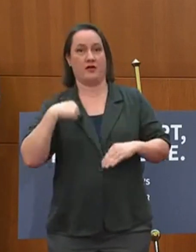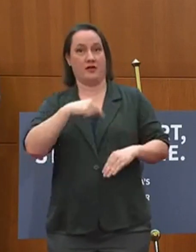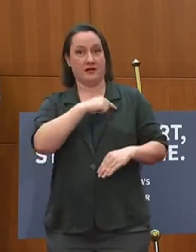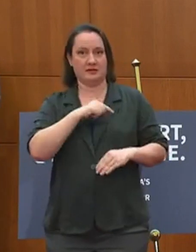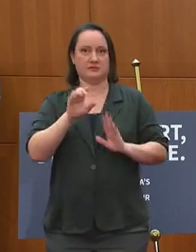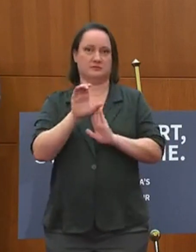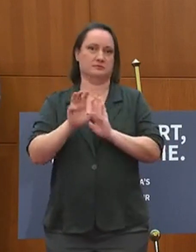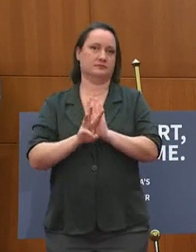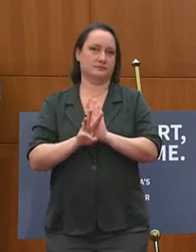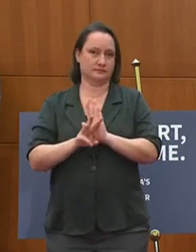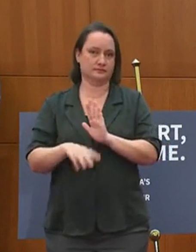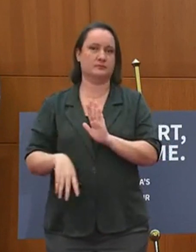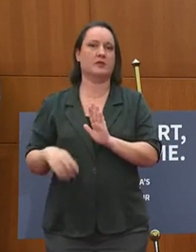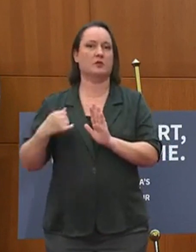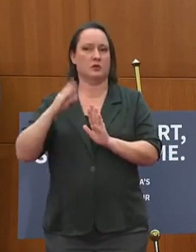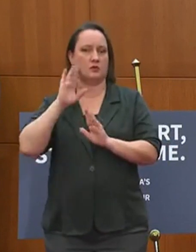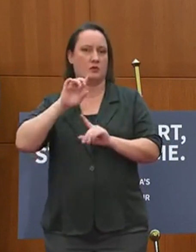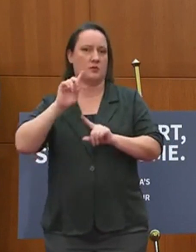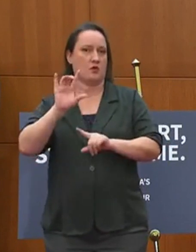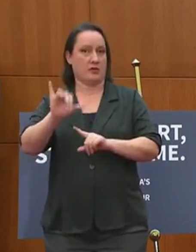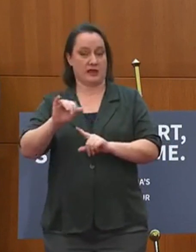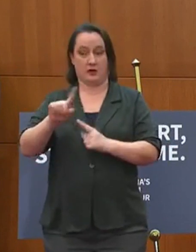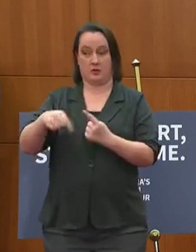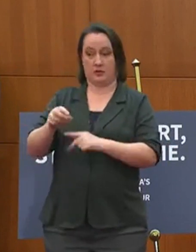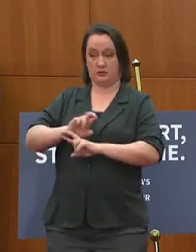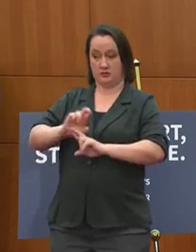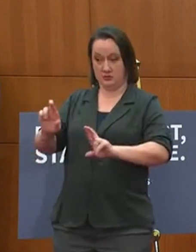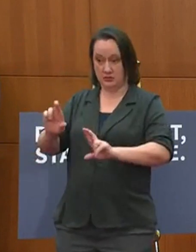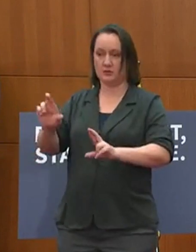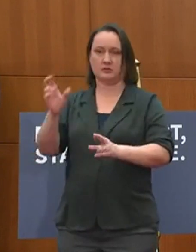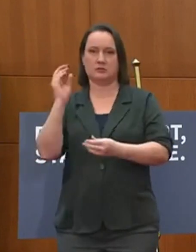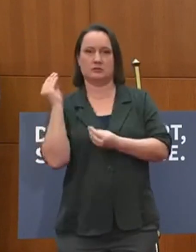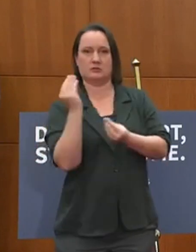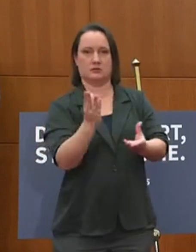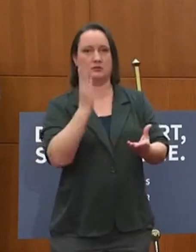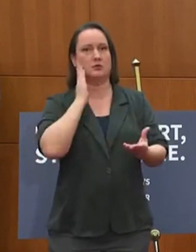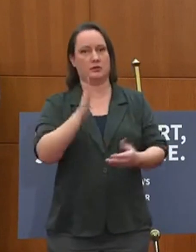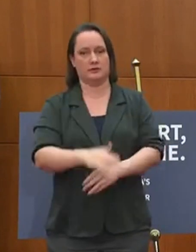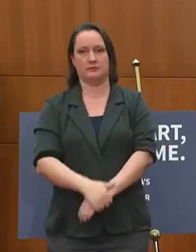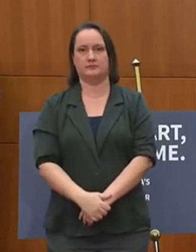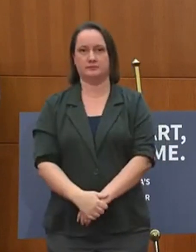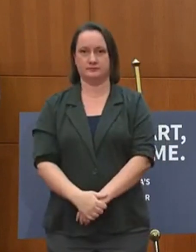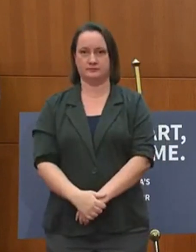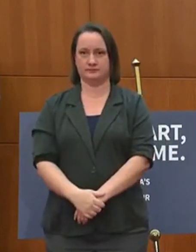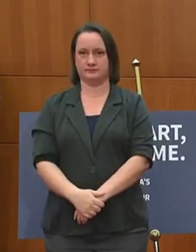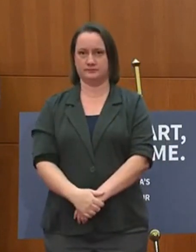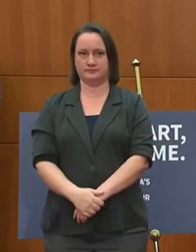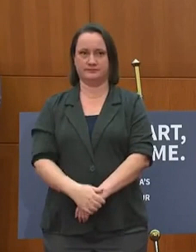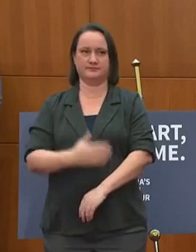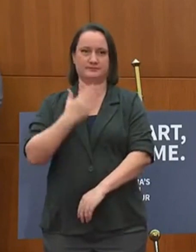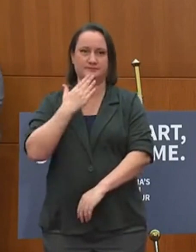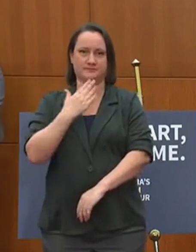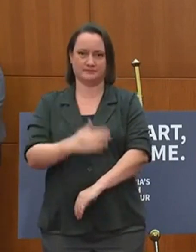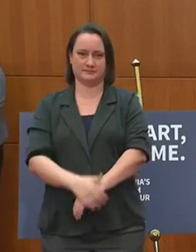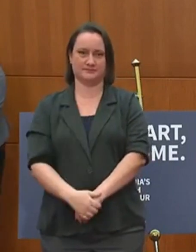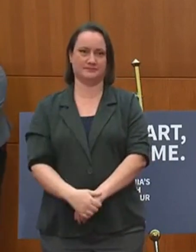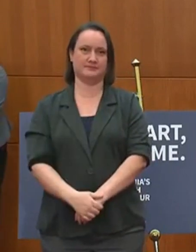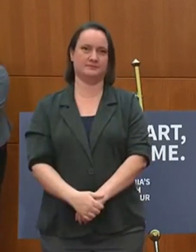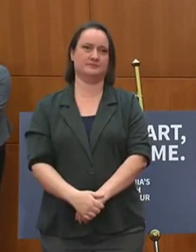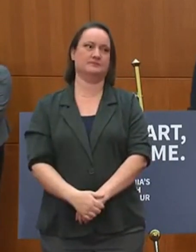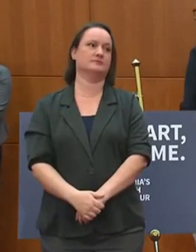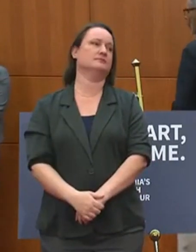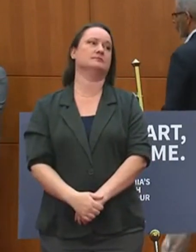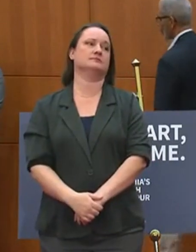in the Commonwealth. And we'll report on that when that becomes fully operational. Thank you.